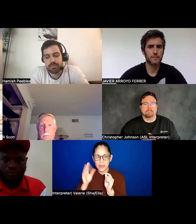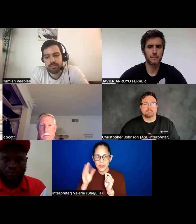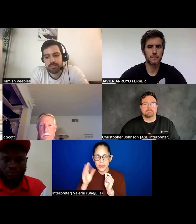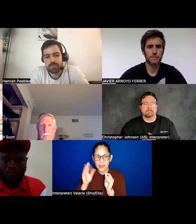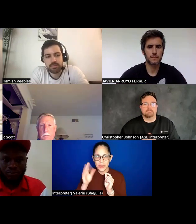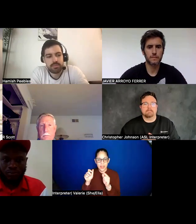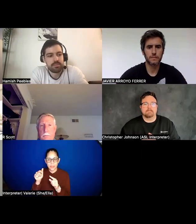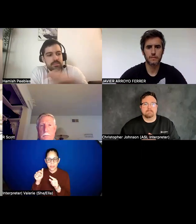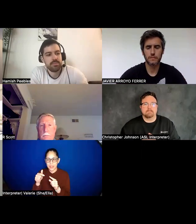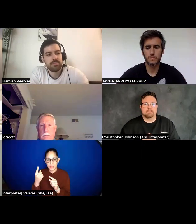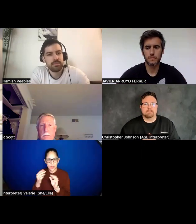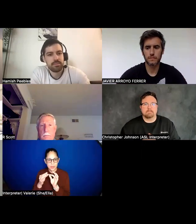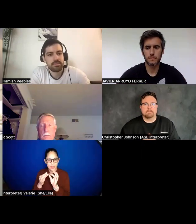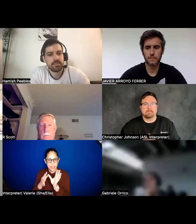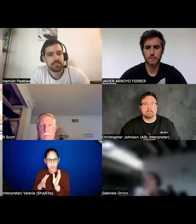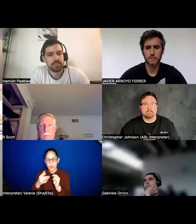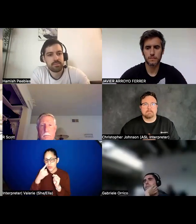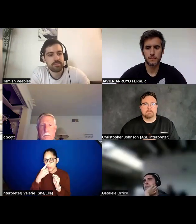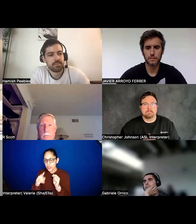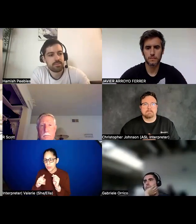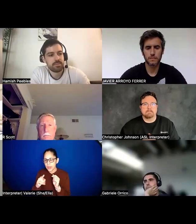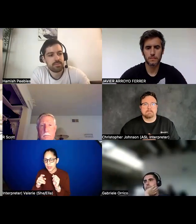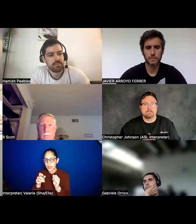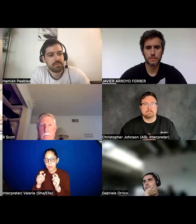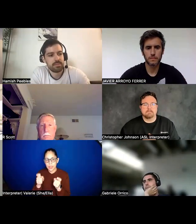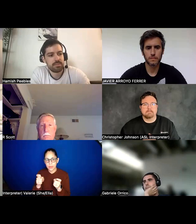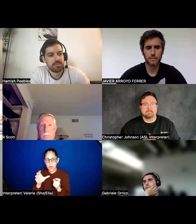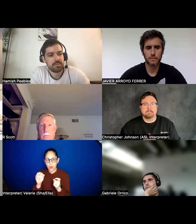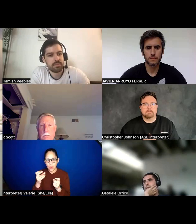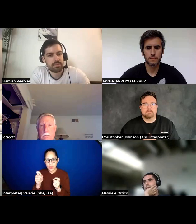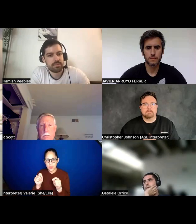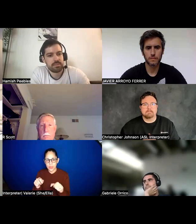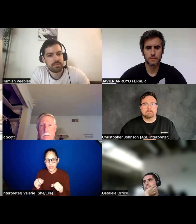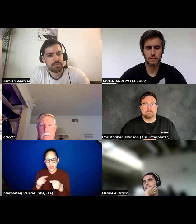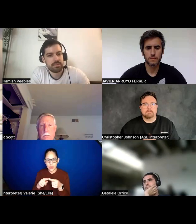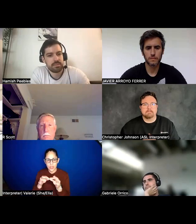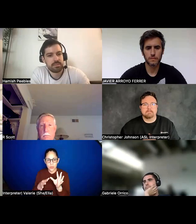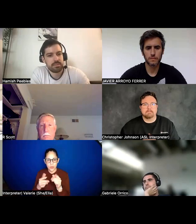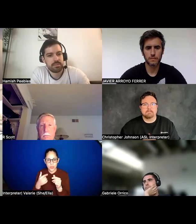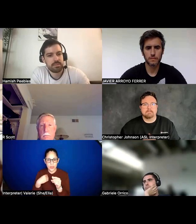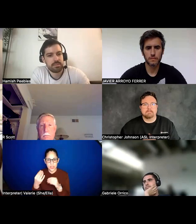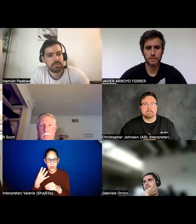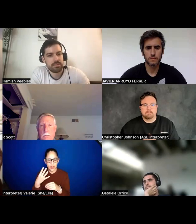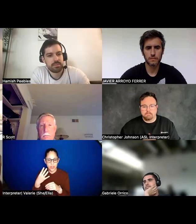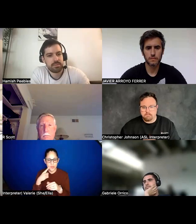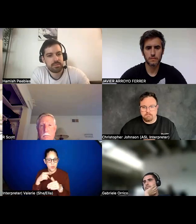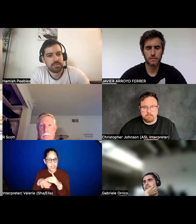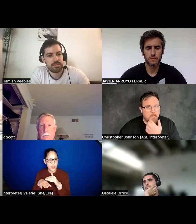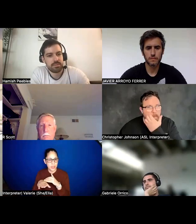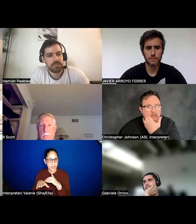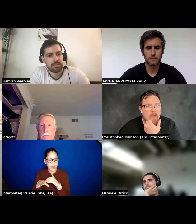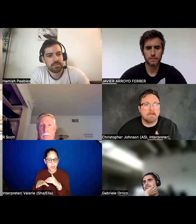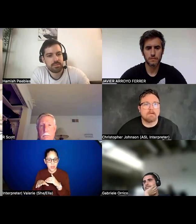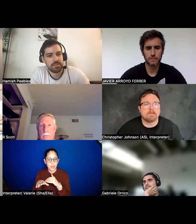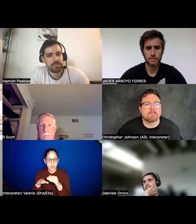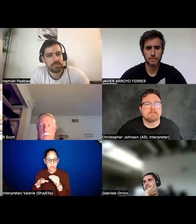Hello, Grace. This is one of the interpreters. Would you mind giving co-host ability to the interpreter so we can spotlight ourselves for